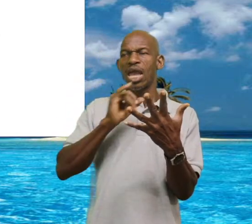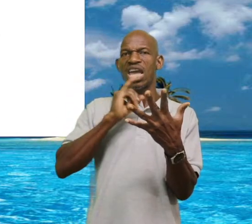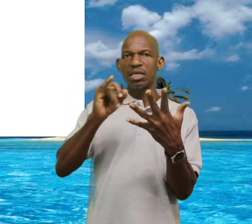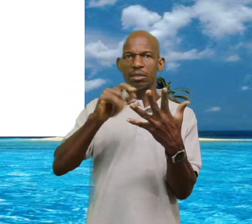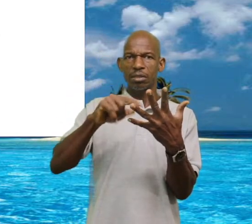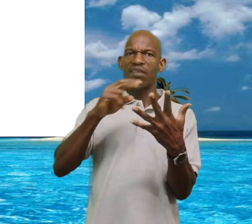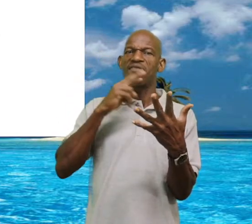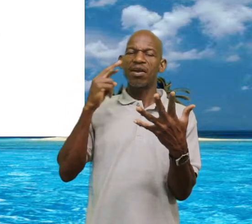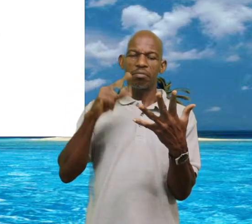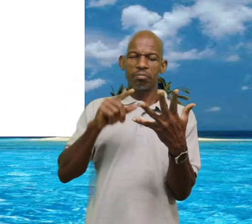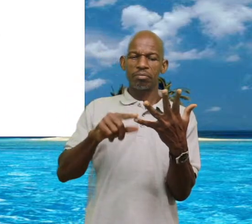all right?